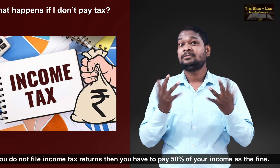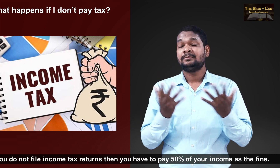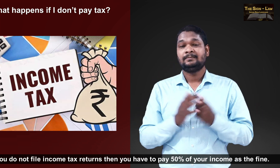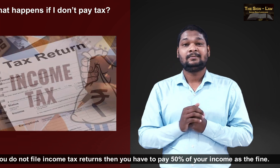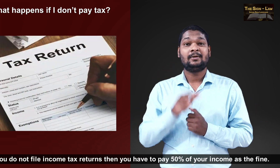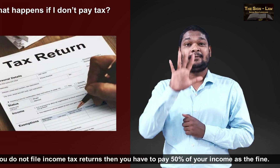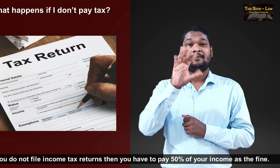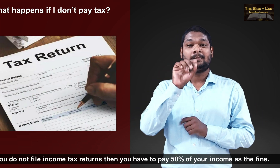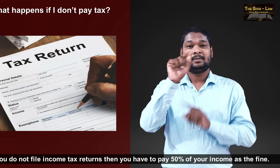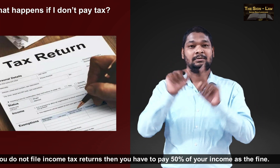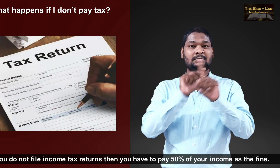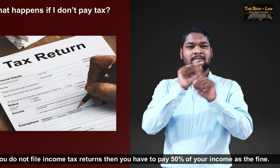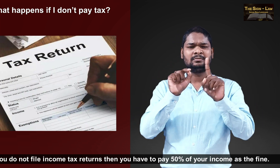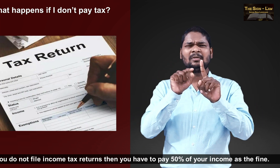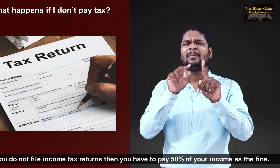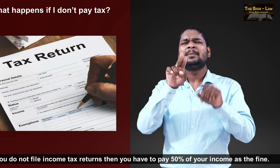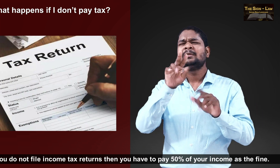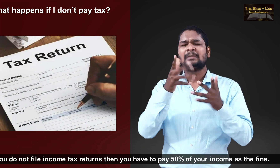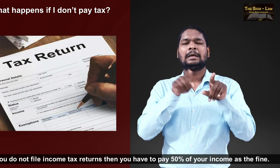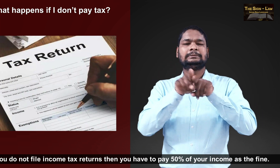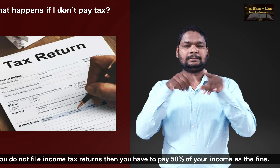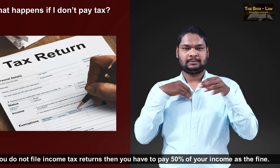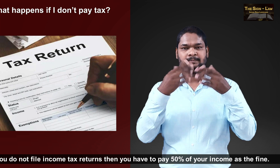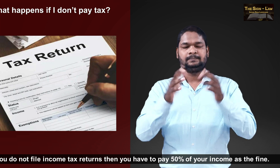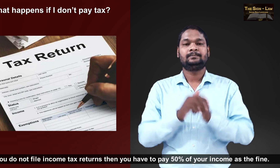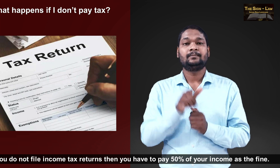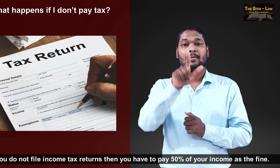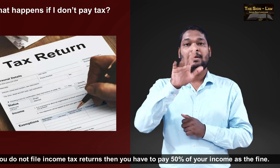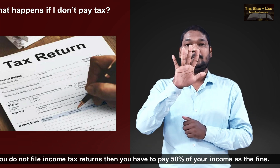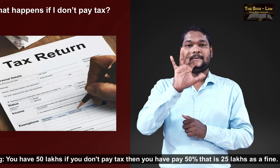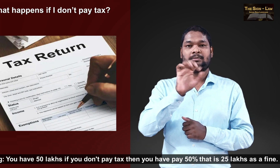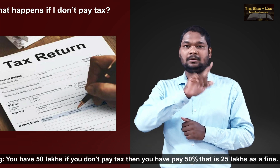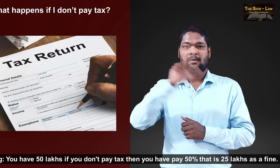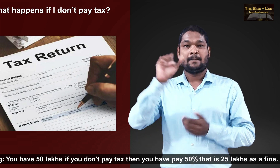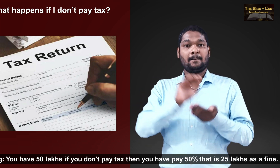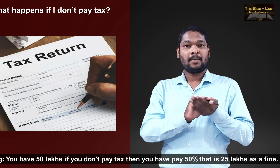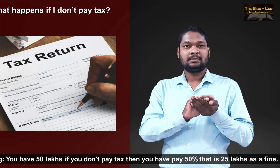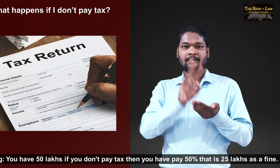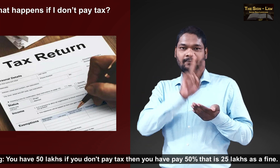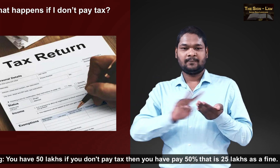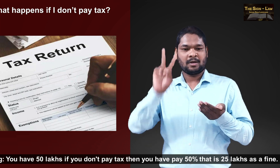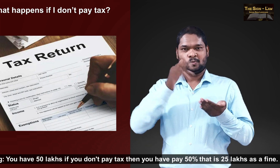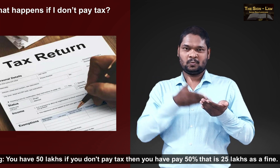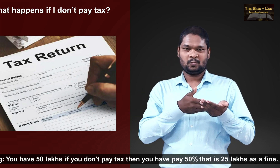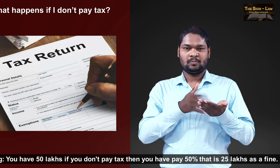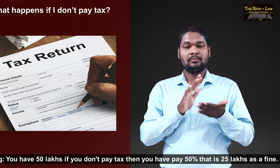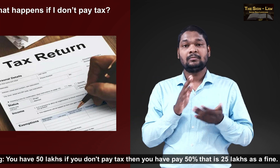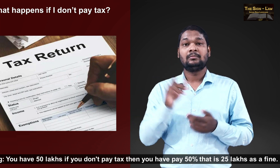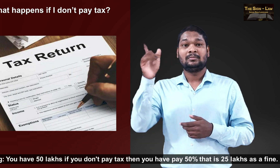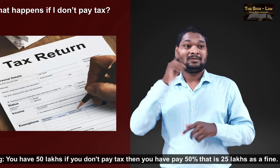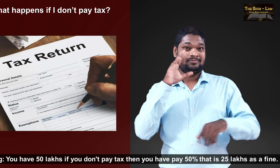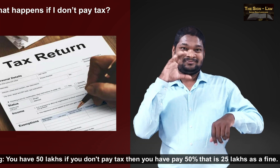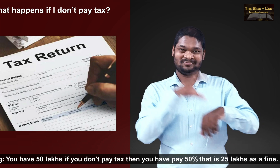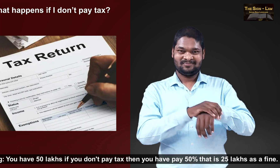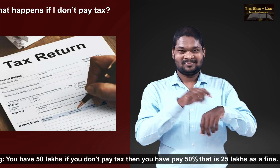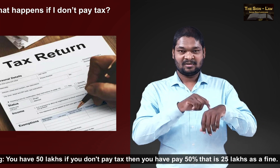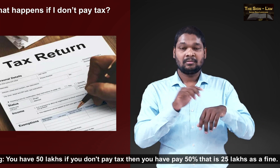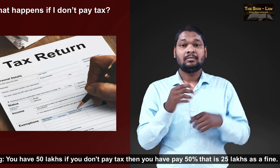But you do not file income tax returns, then you have to pay 50% of your income as the fine. For example, you have 50 lakhs. If you don't